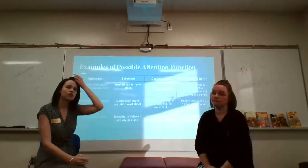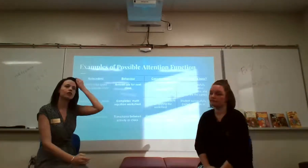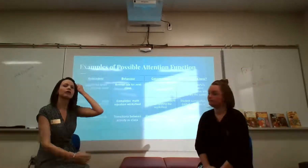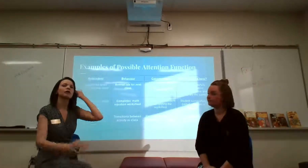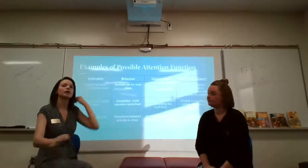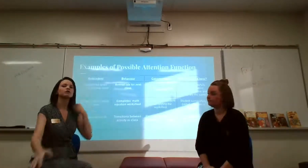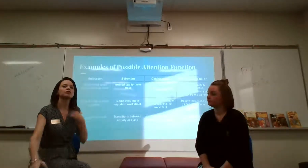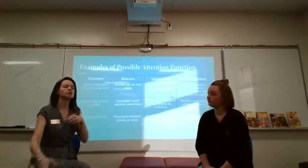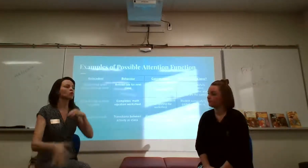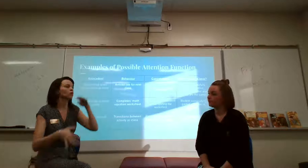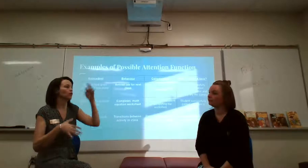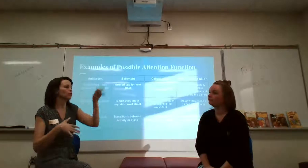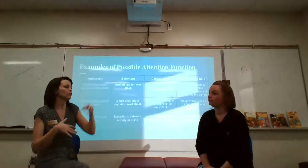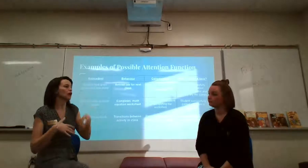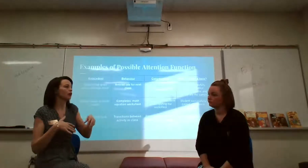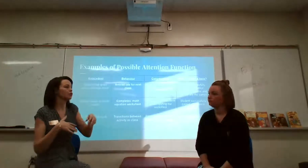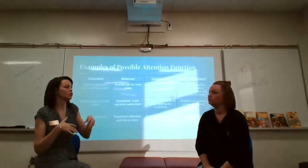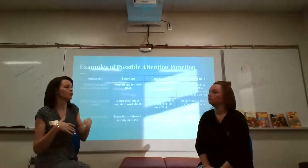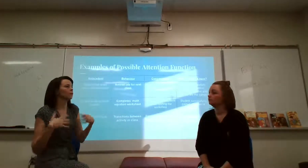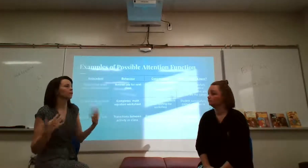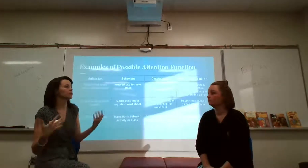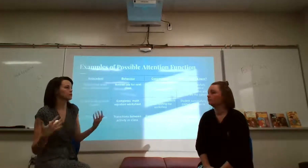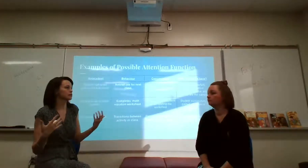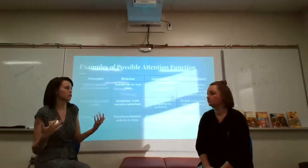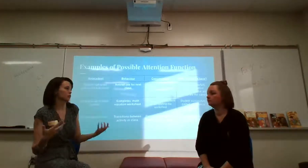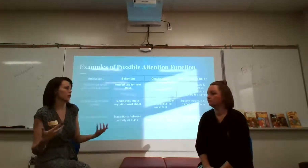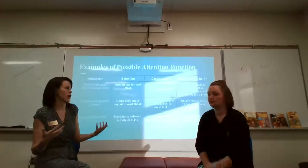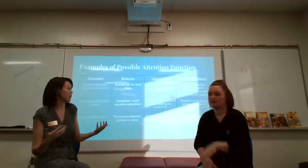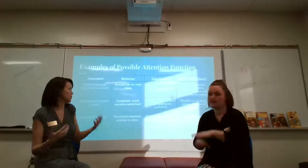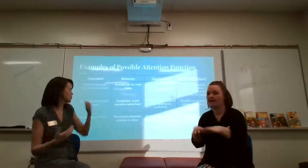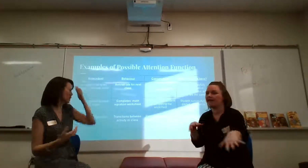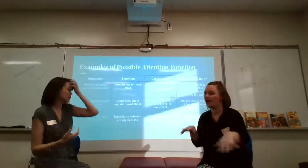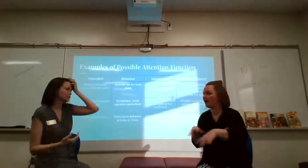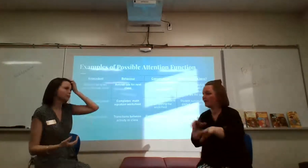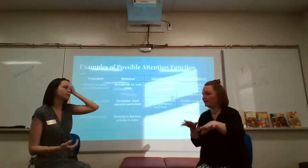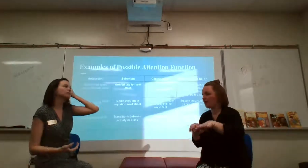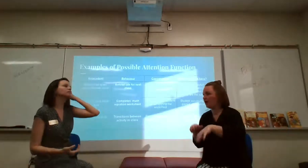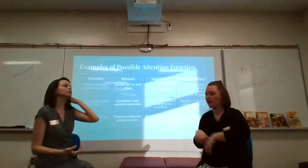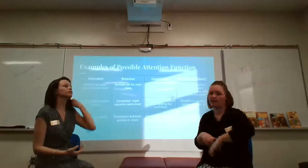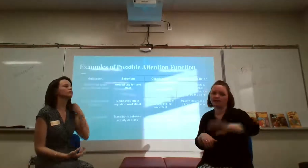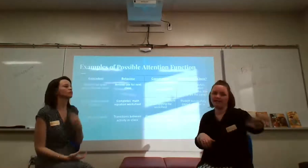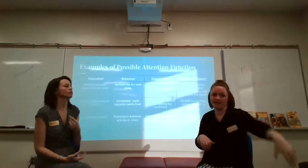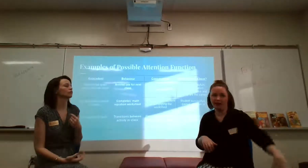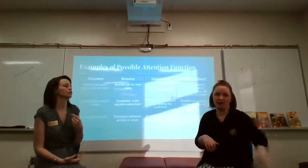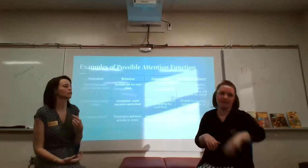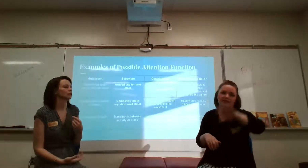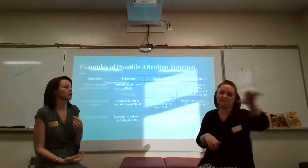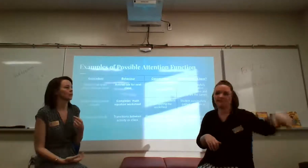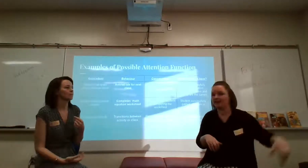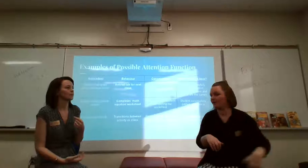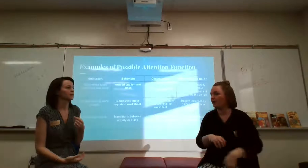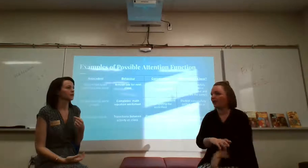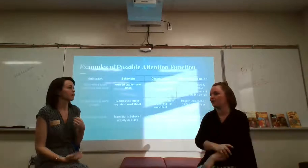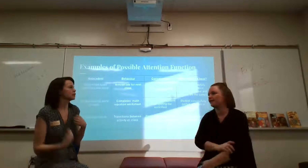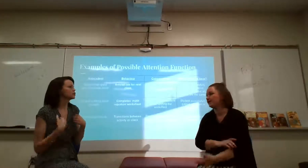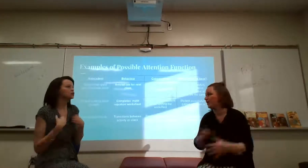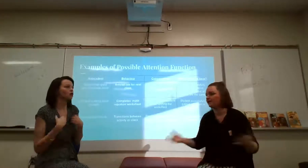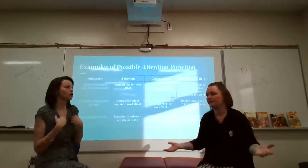you're in elementary school, whether you're in high school, this is what happens. Standing in line, they talk, or standing in the hallways at their lockers. This was totally me in